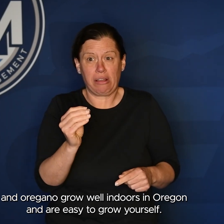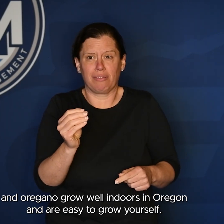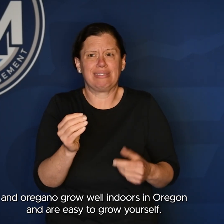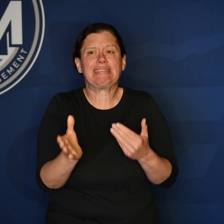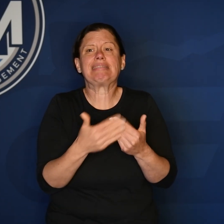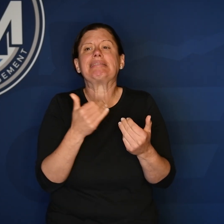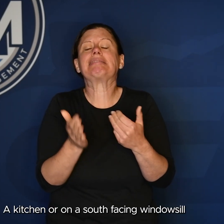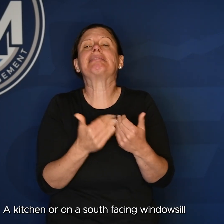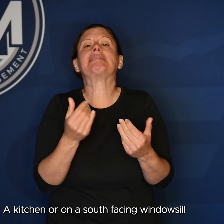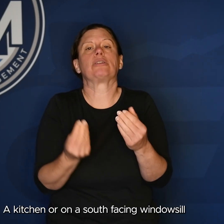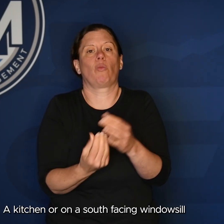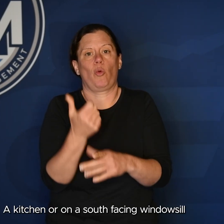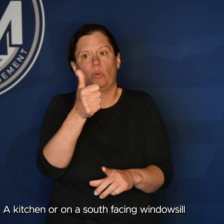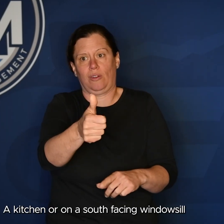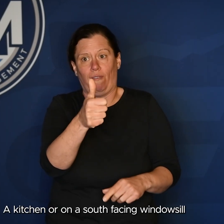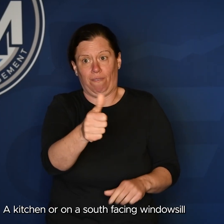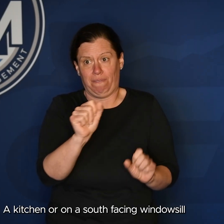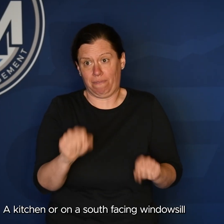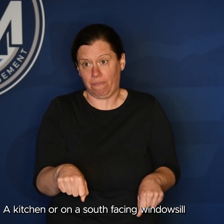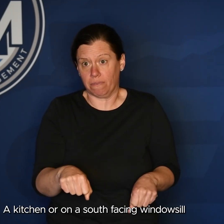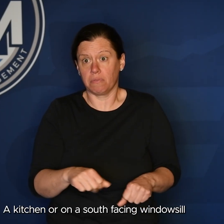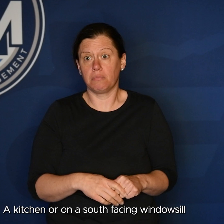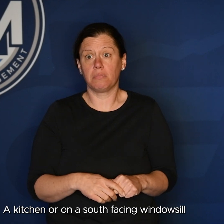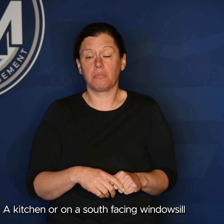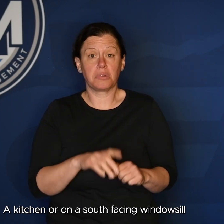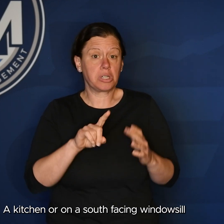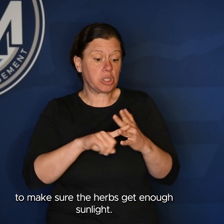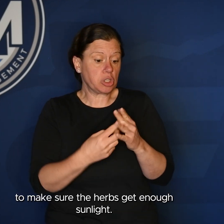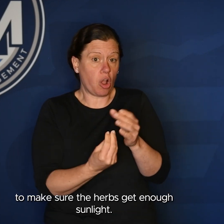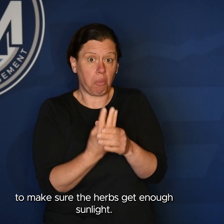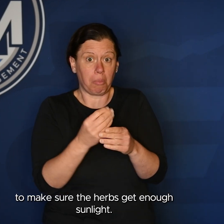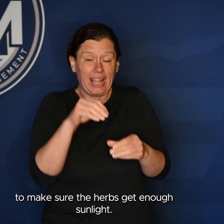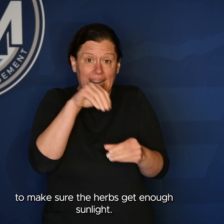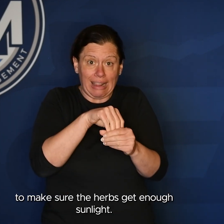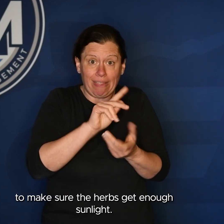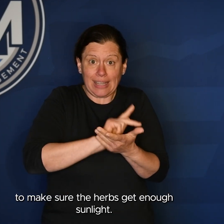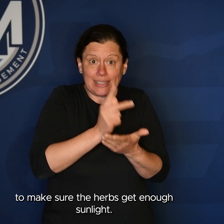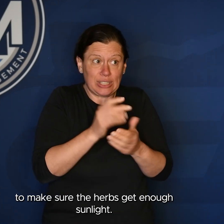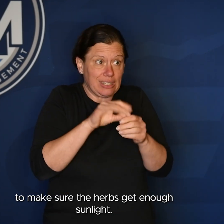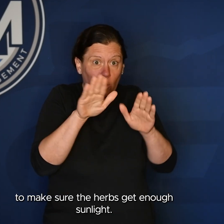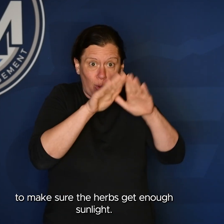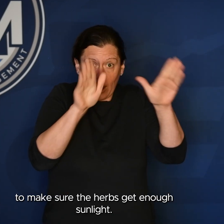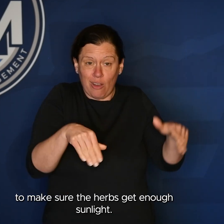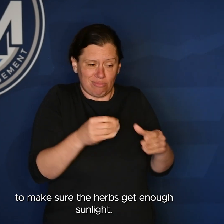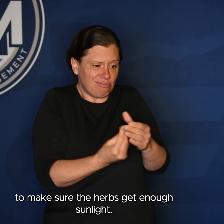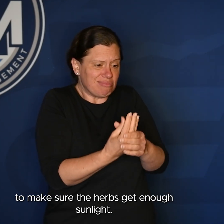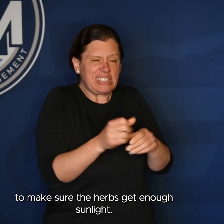yourself. Kitchen or on a south-facing windowsill to make sure the herbs get enough sunlight.